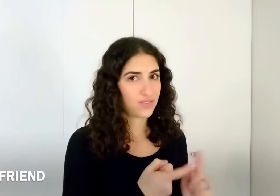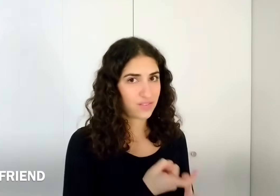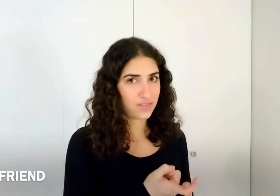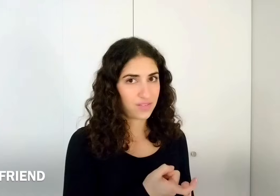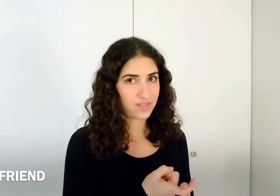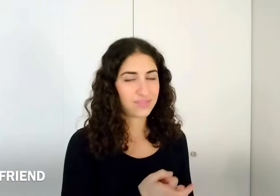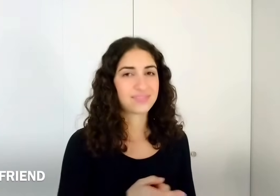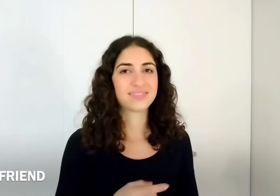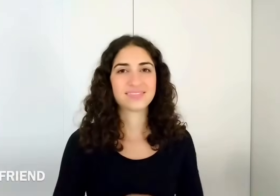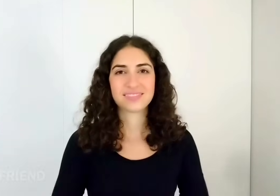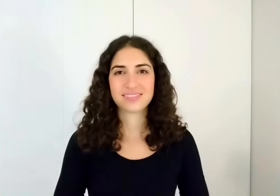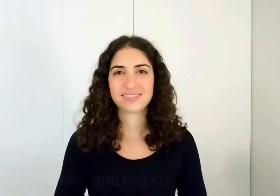Girlfriend.